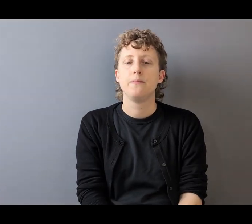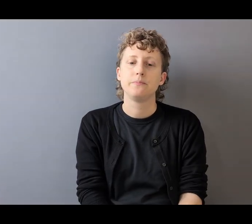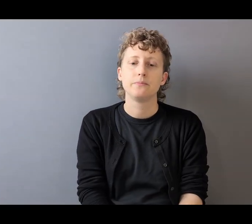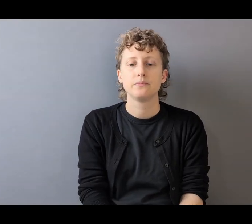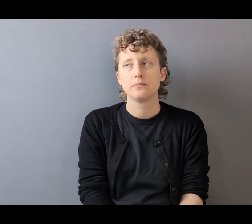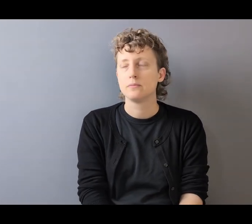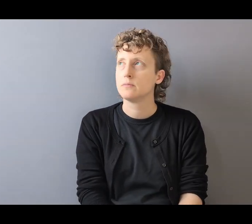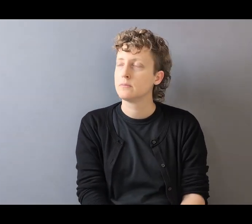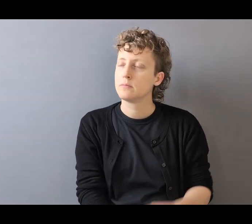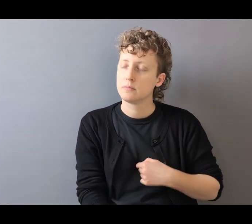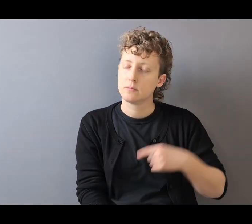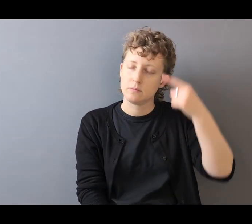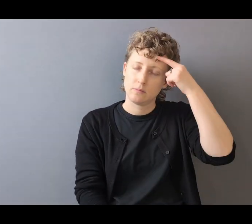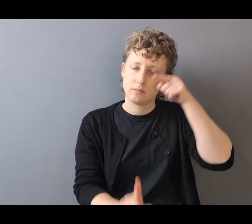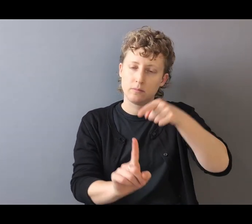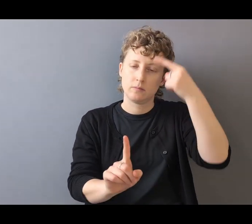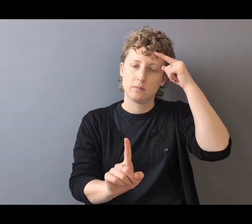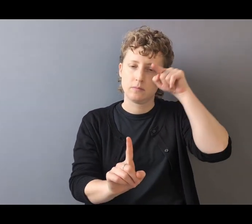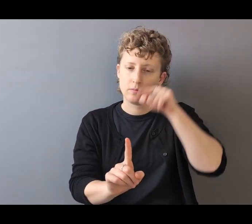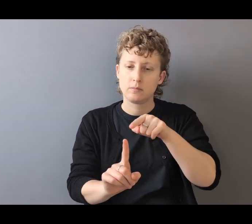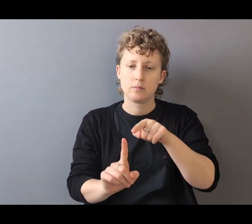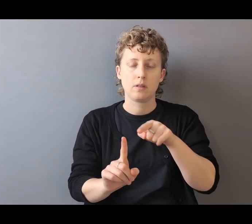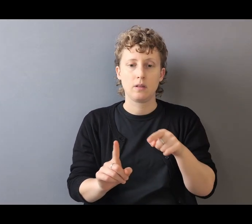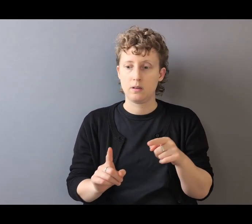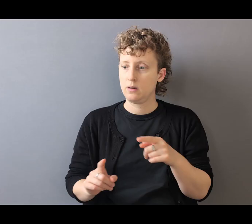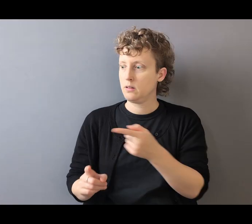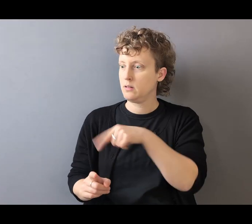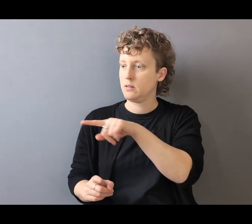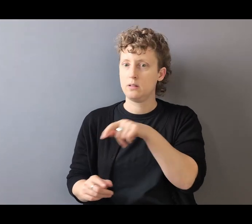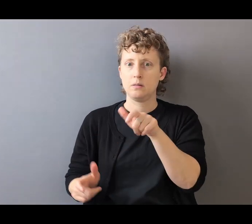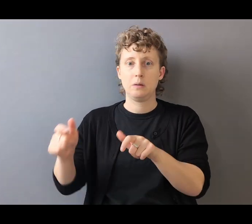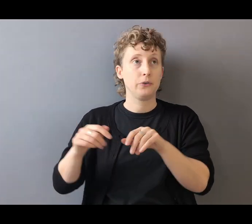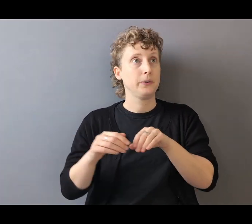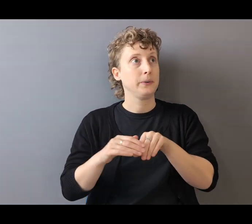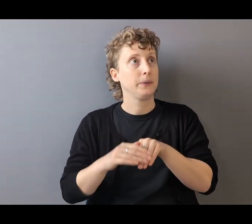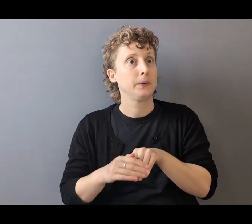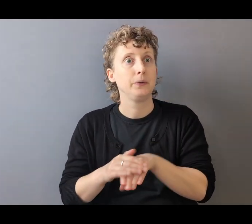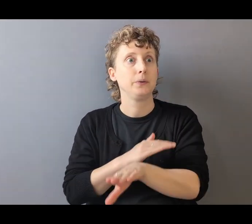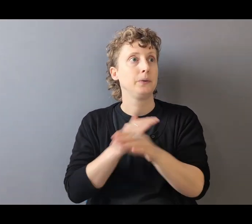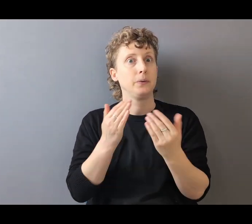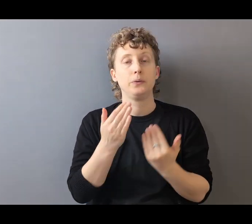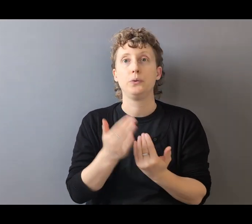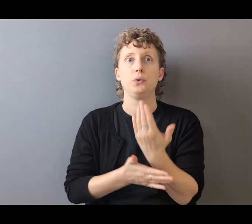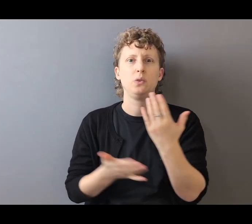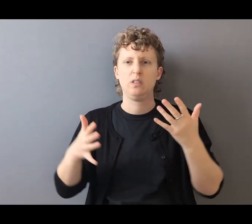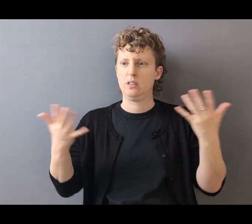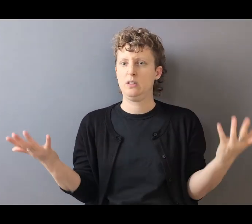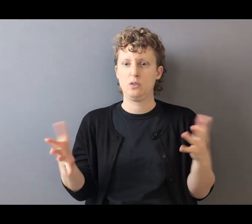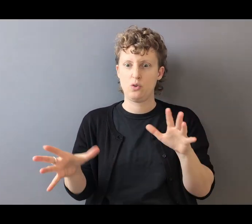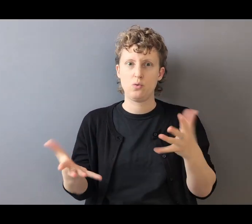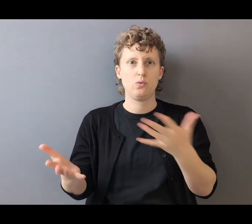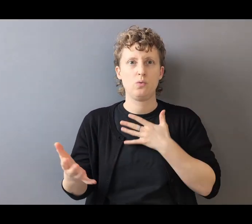Once again, I'm thinking of supporting these absolute beginners to accessibility and like how that could be